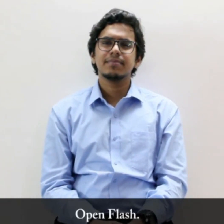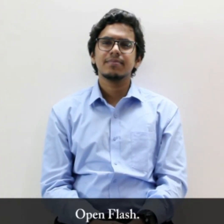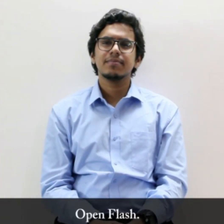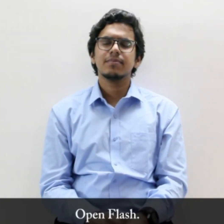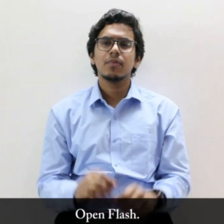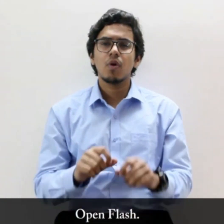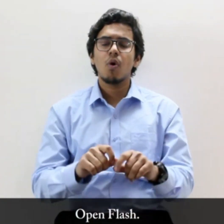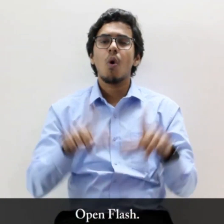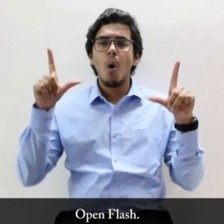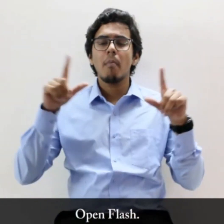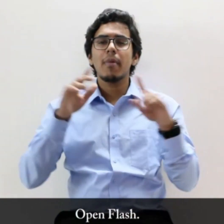Open Flash.